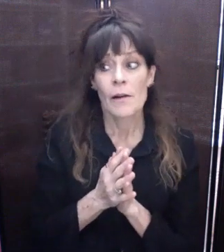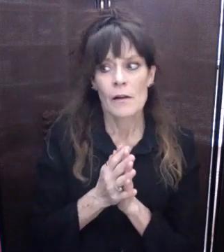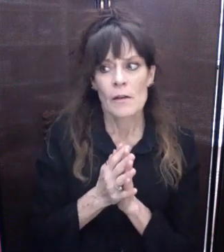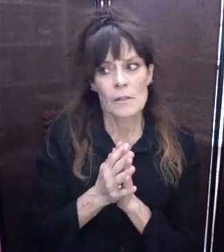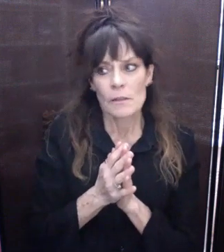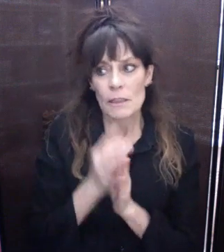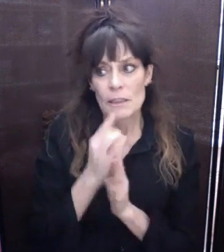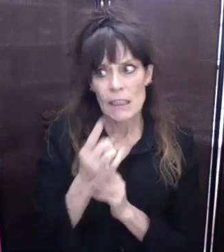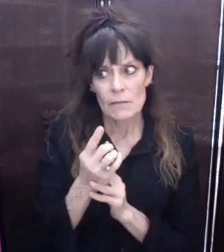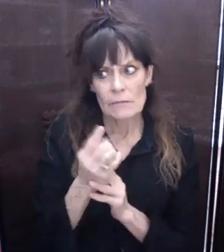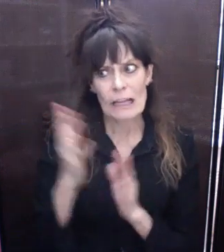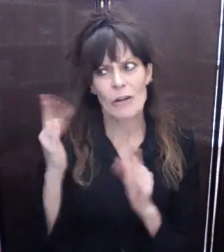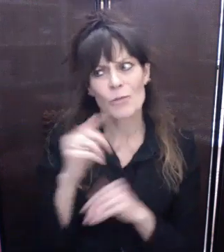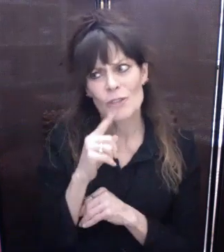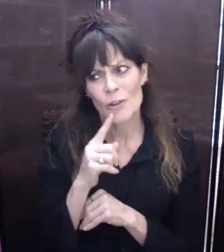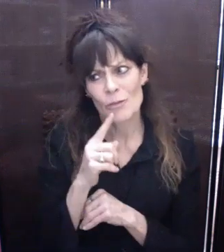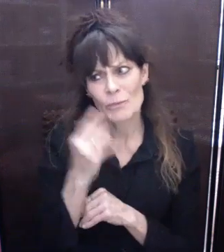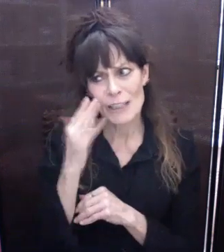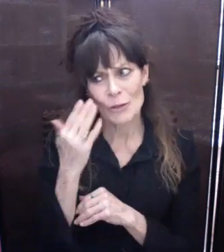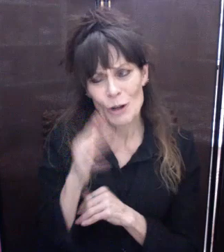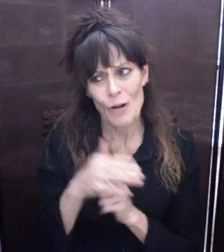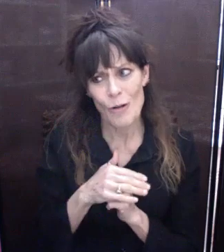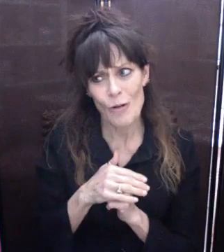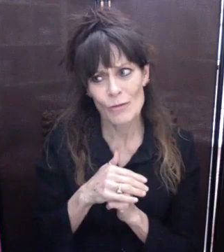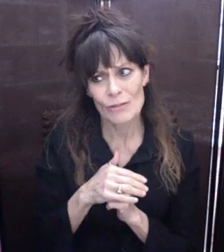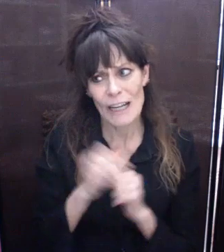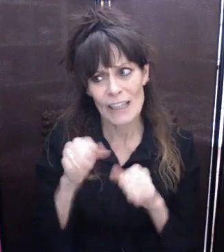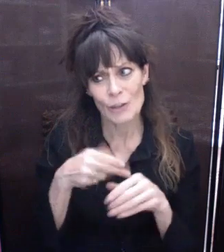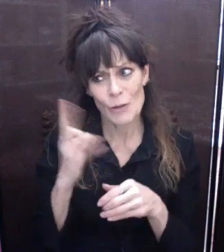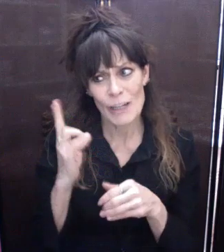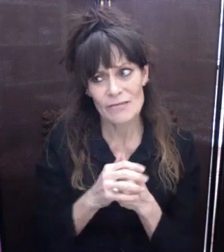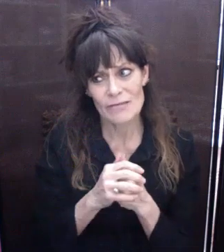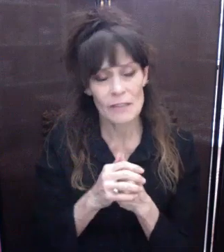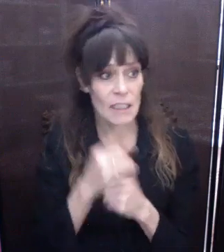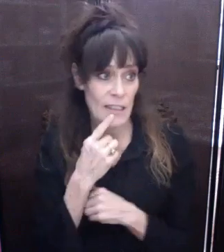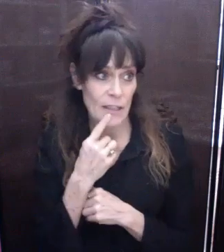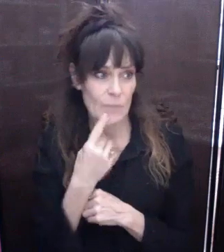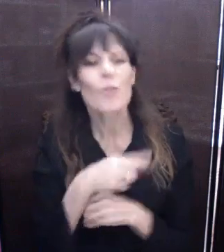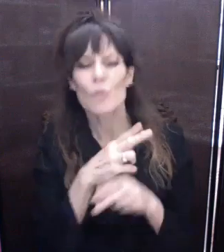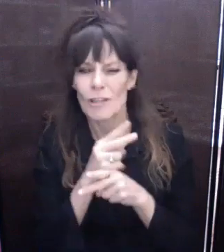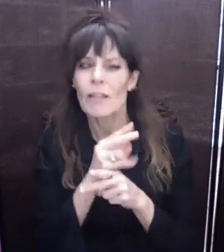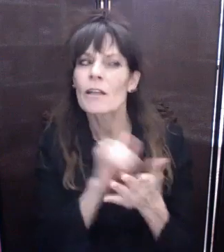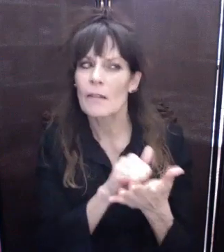said I hoped so, but I didn't know whether or not I could quit. And he said, well, we'll take care of that. We'll worry about that